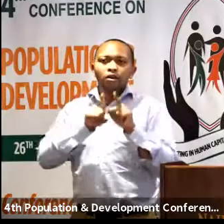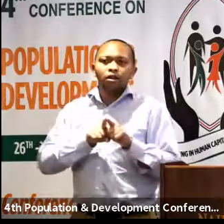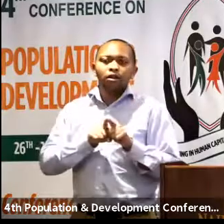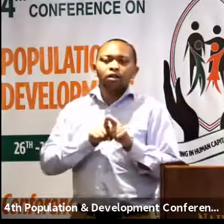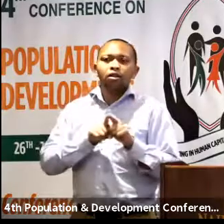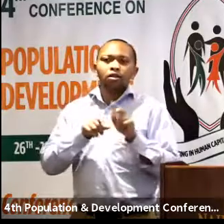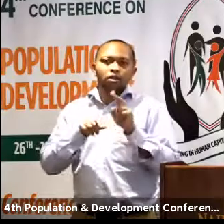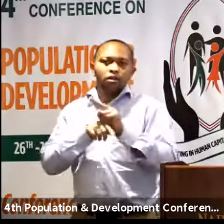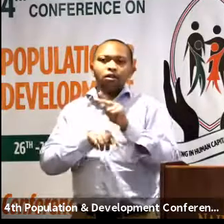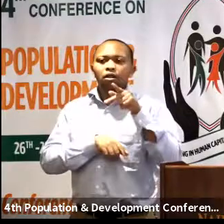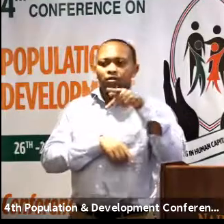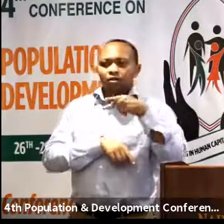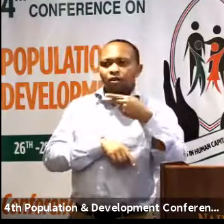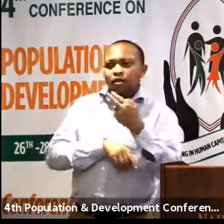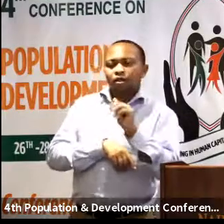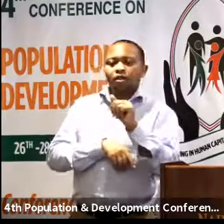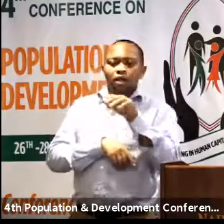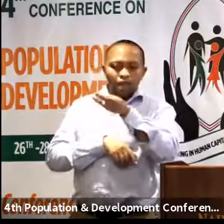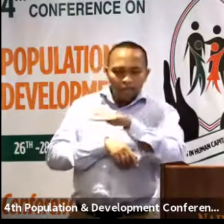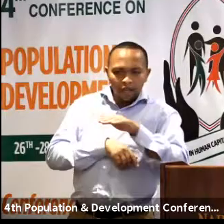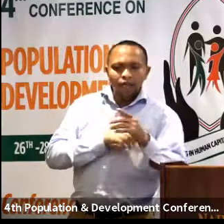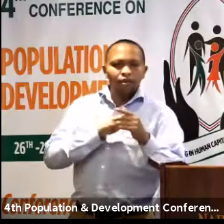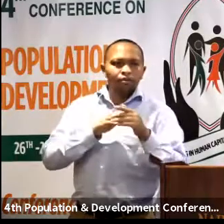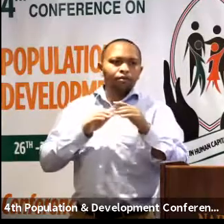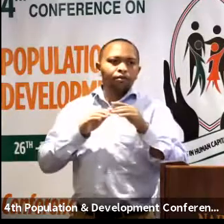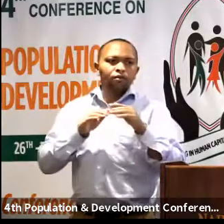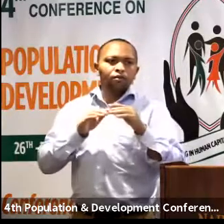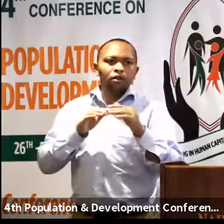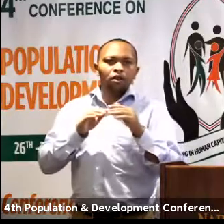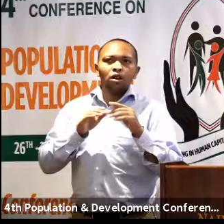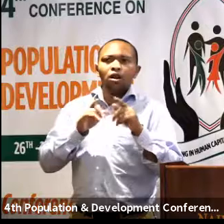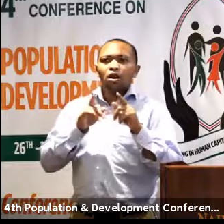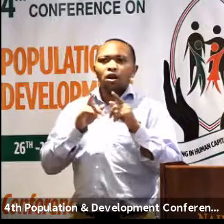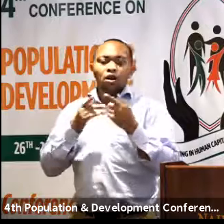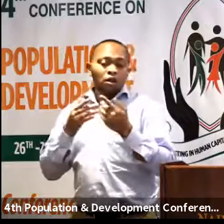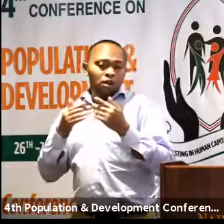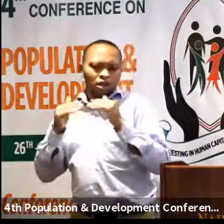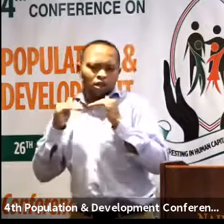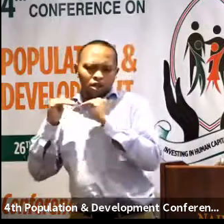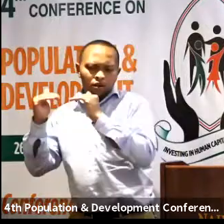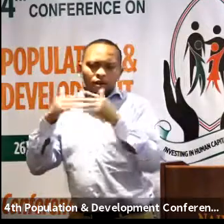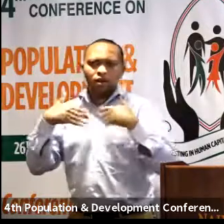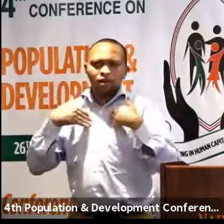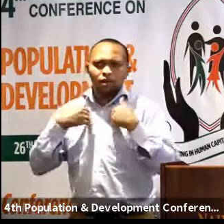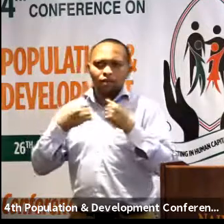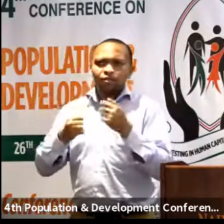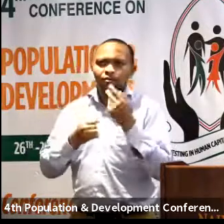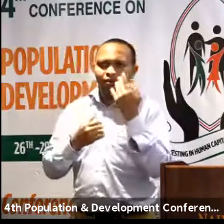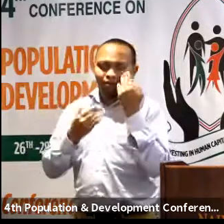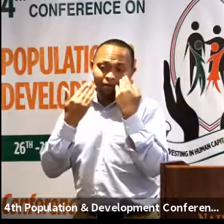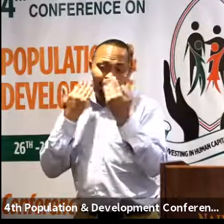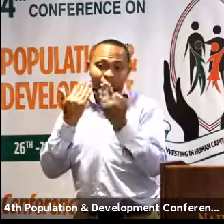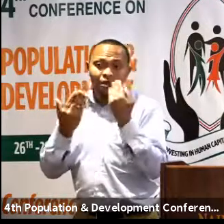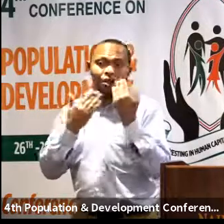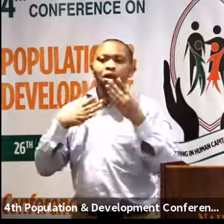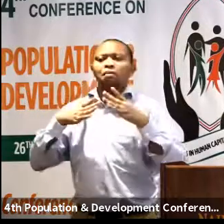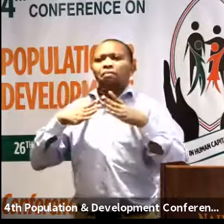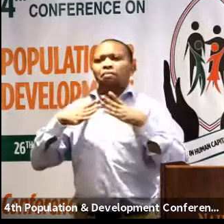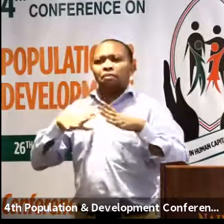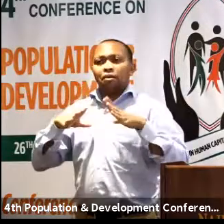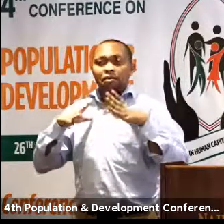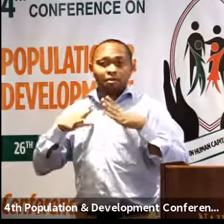population health and environment approach, or you use the eco-health approach, you actually see that population and